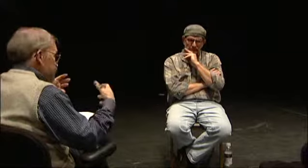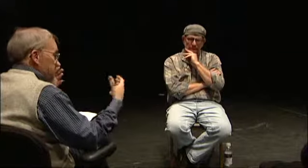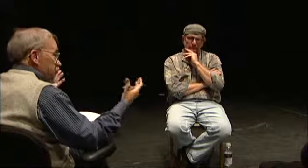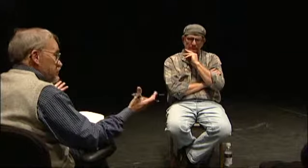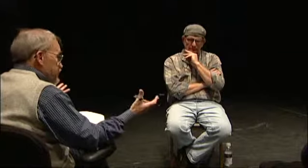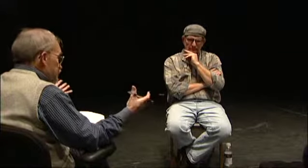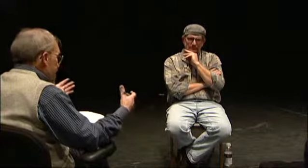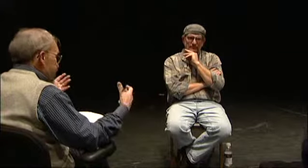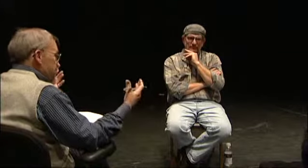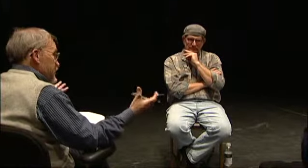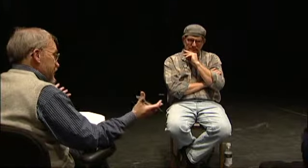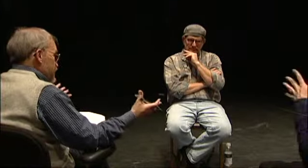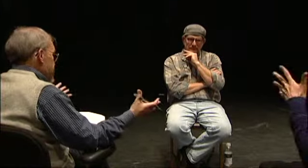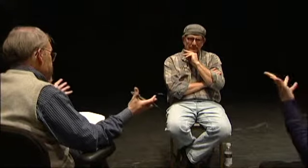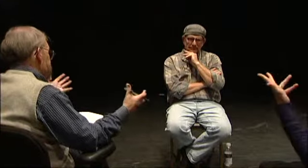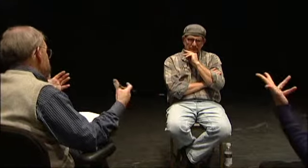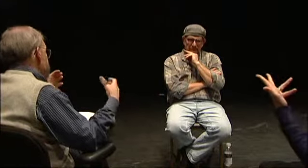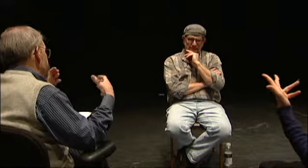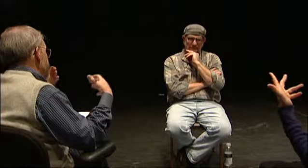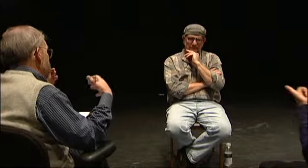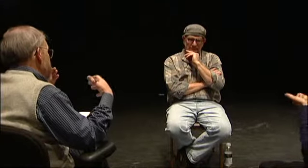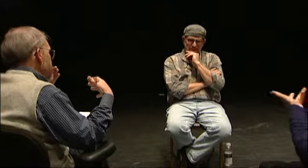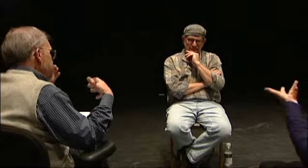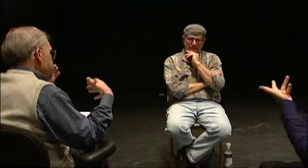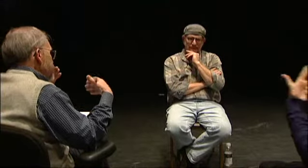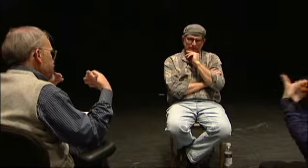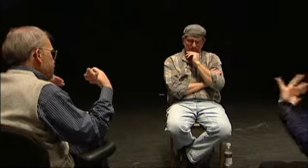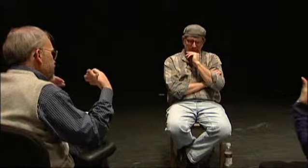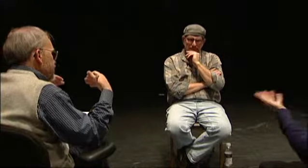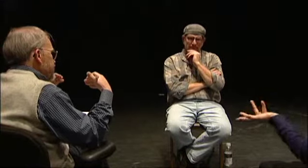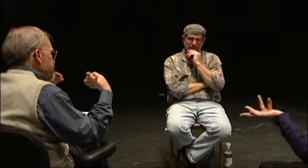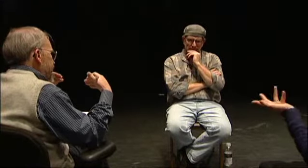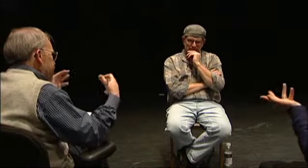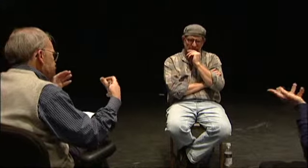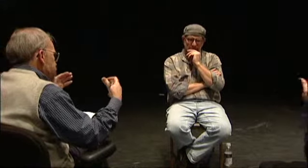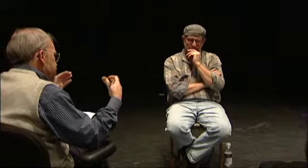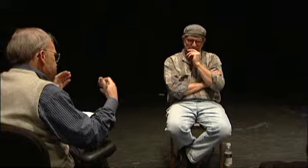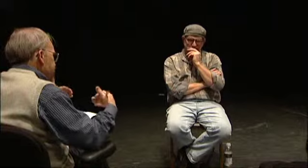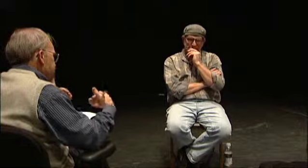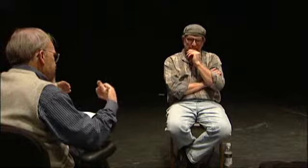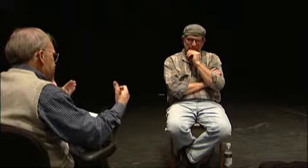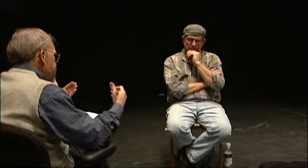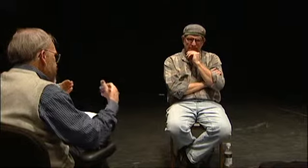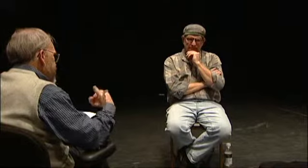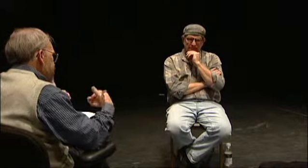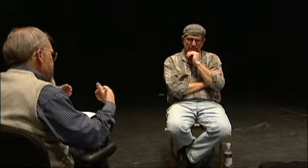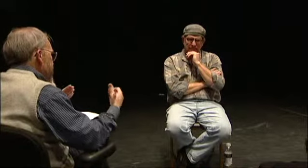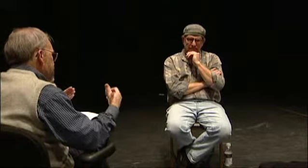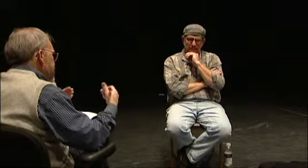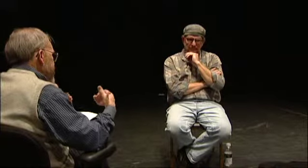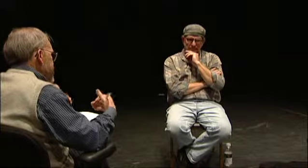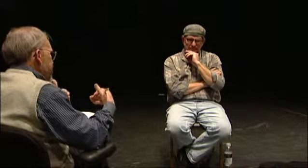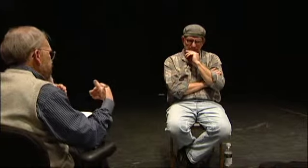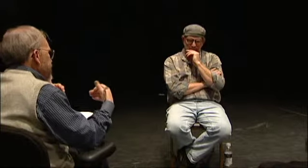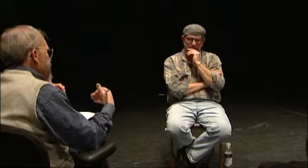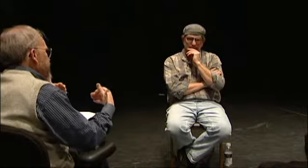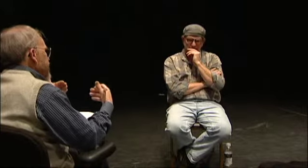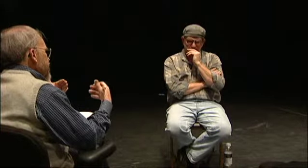crashed or wrecked or whatever it is. And so Shylock is angry and sad, angry and sad, angry and sad.